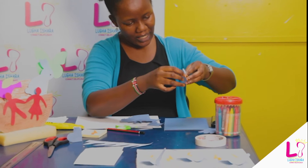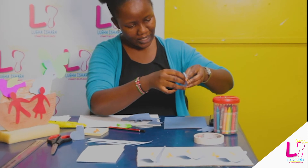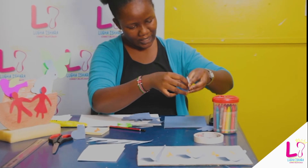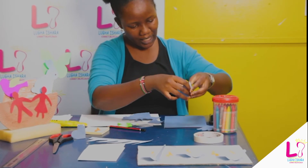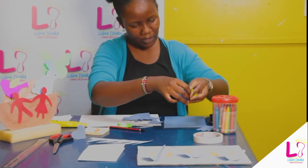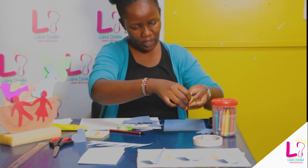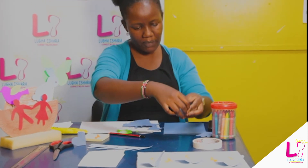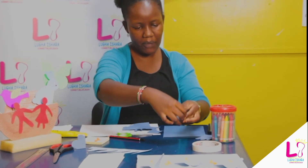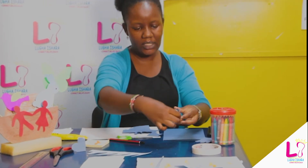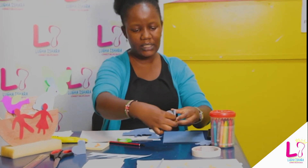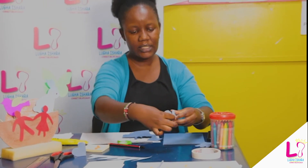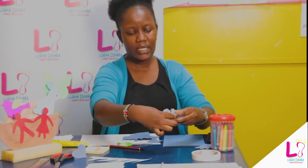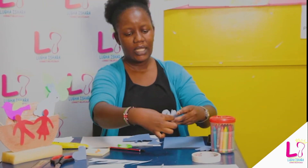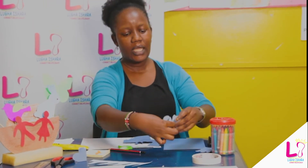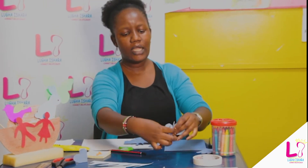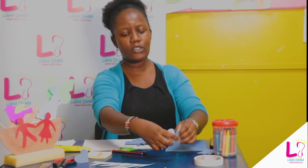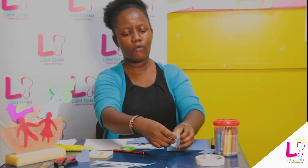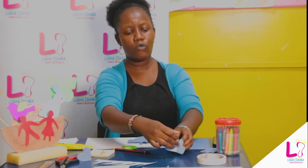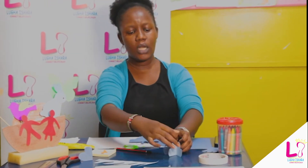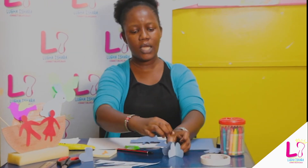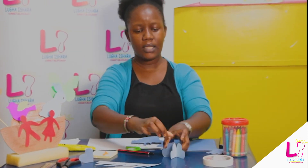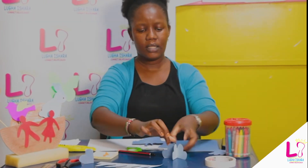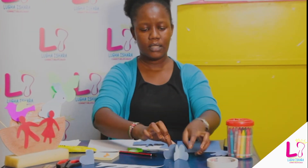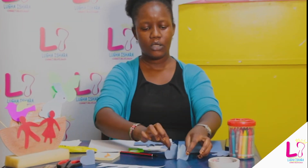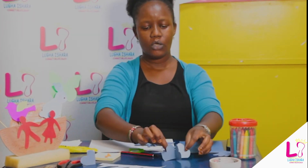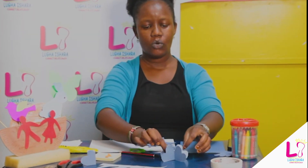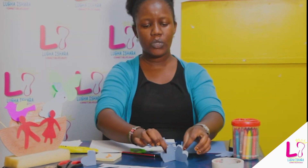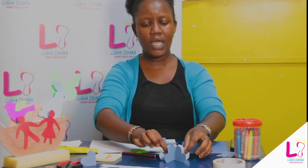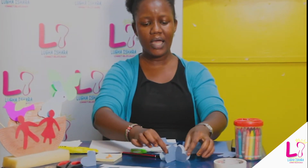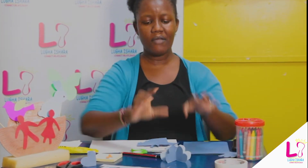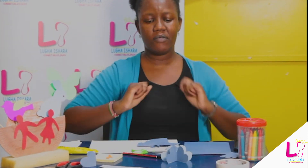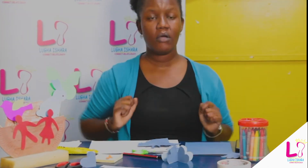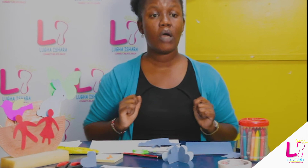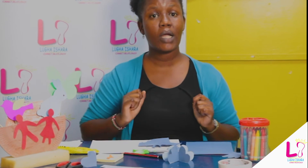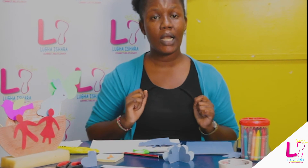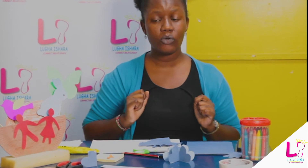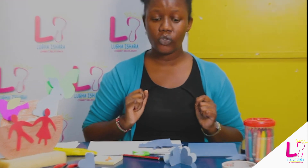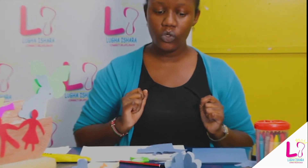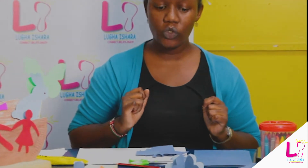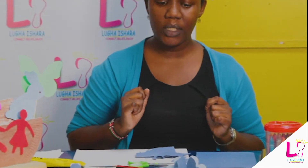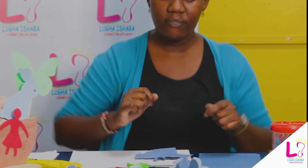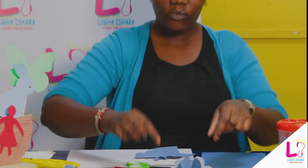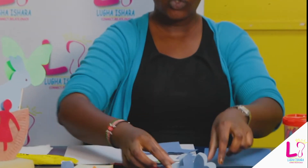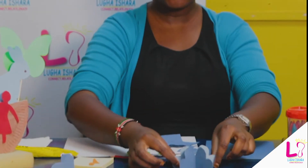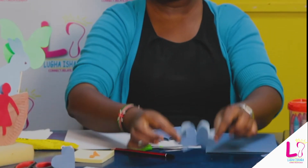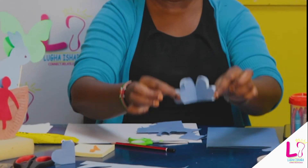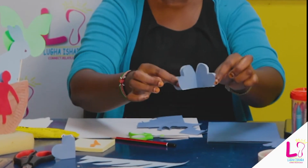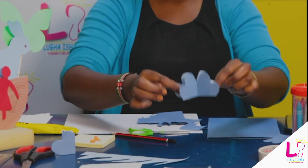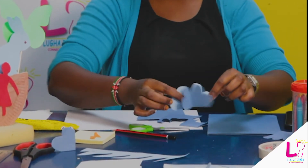takes time, it's okay, be patient. And voila, we have our cloud, don't we? Good. So that